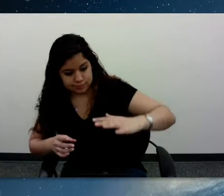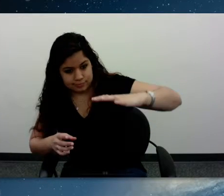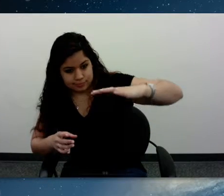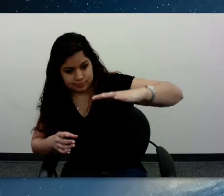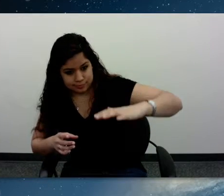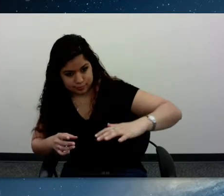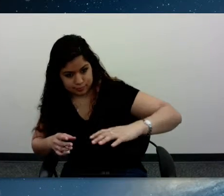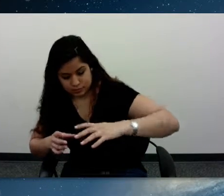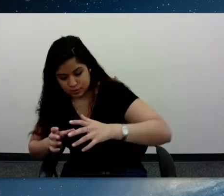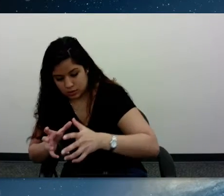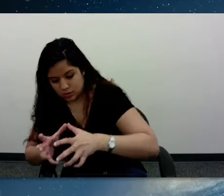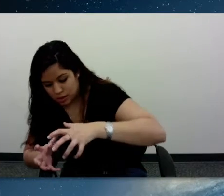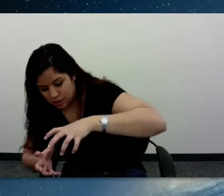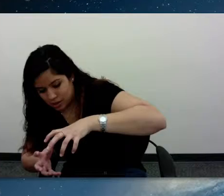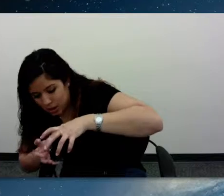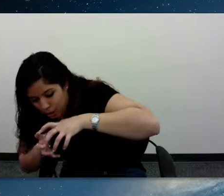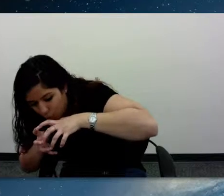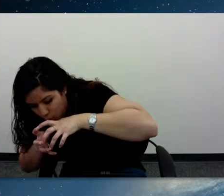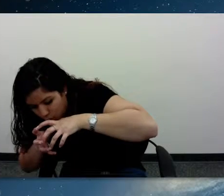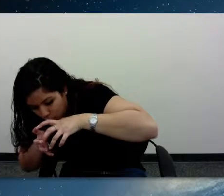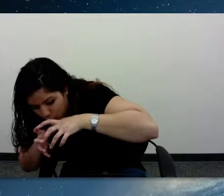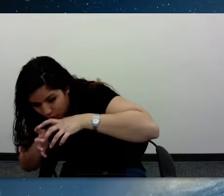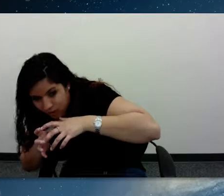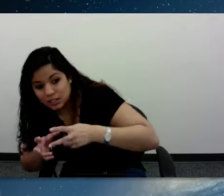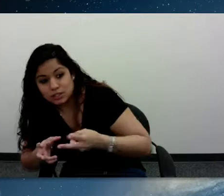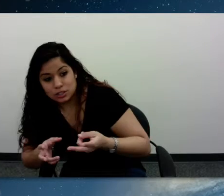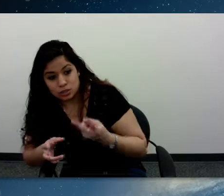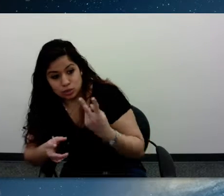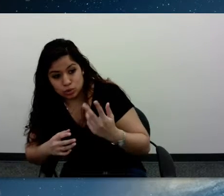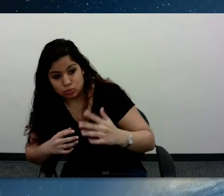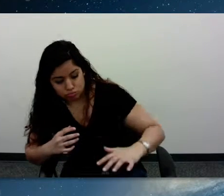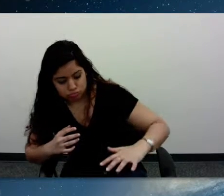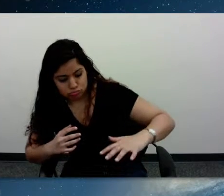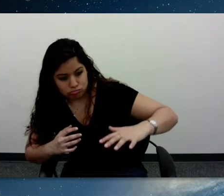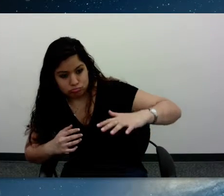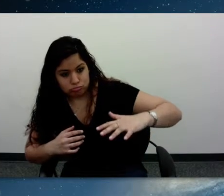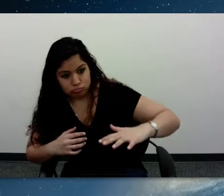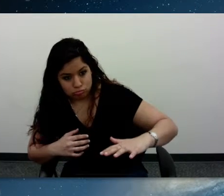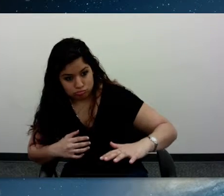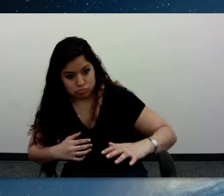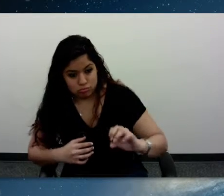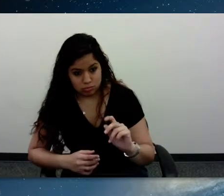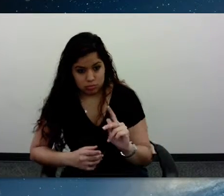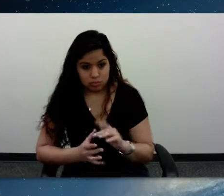There's 1 breath. Notice you see chest rise and fall. We're looking to see the chest rise.